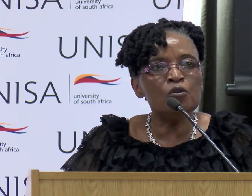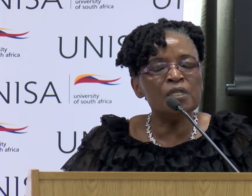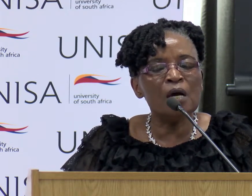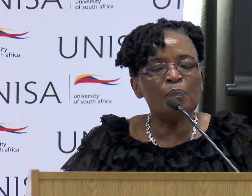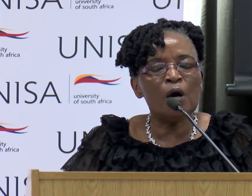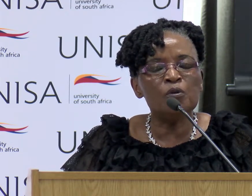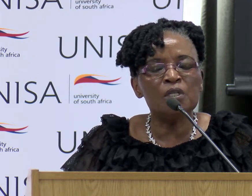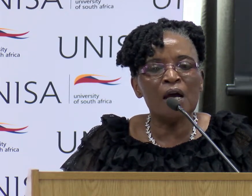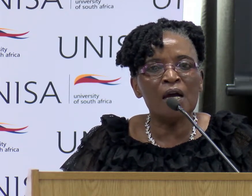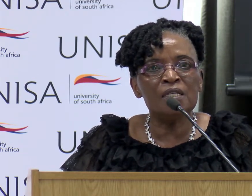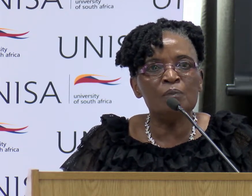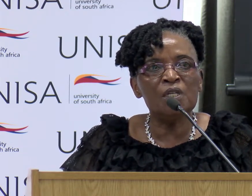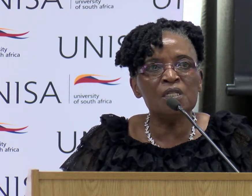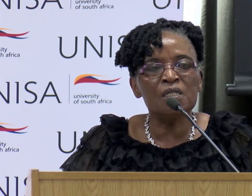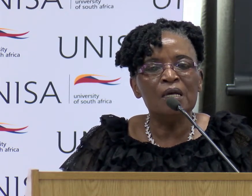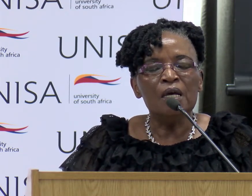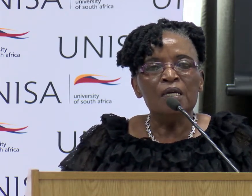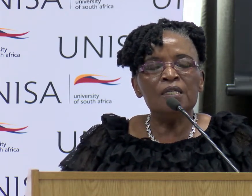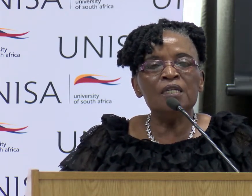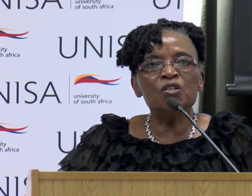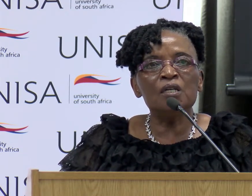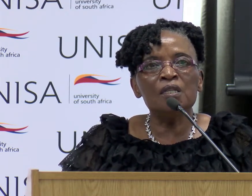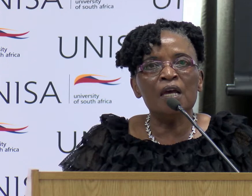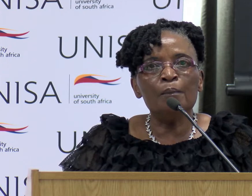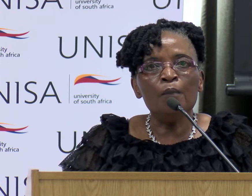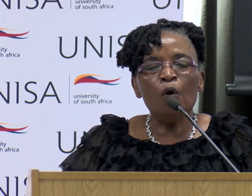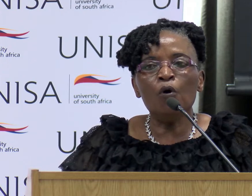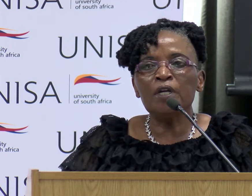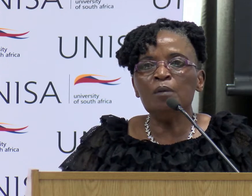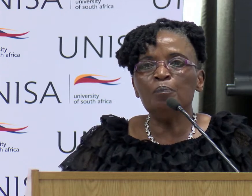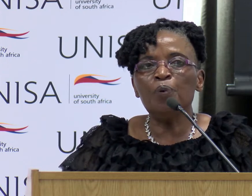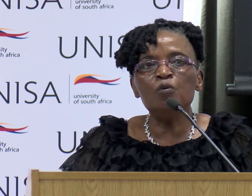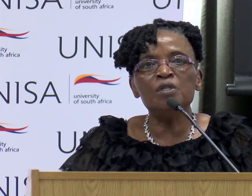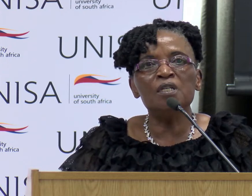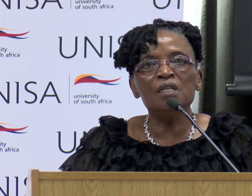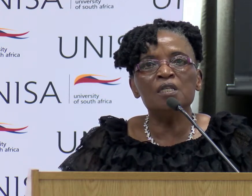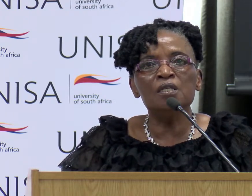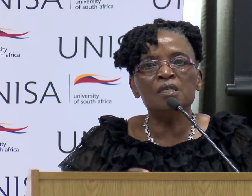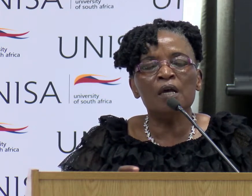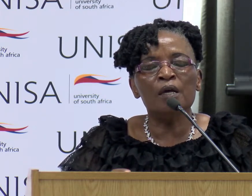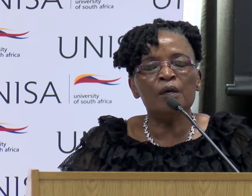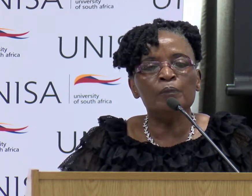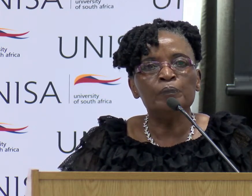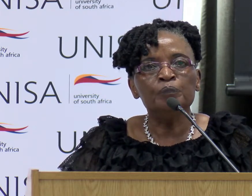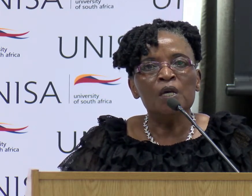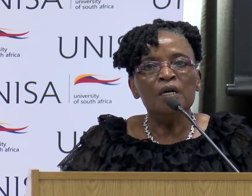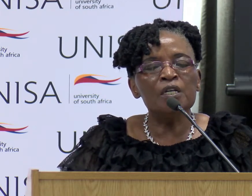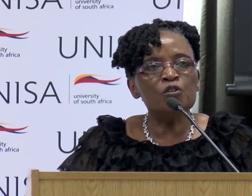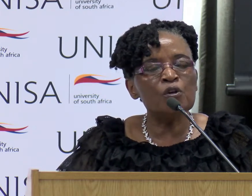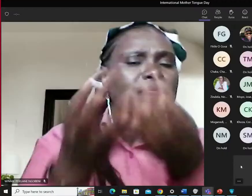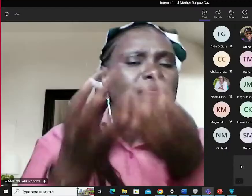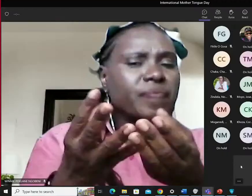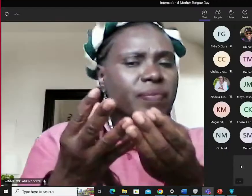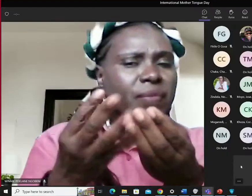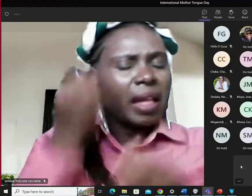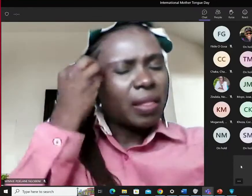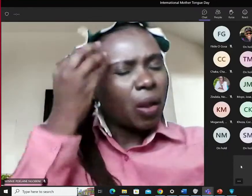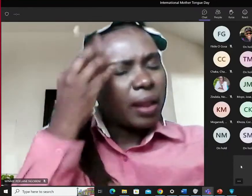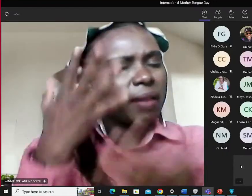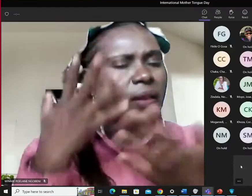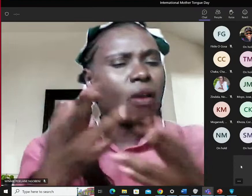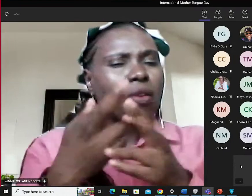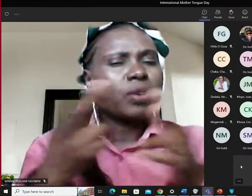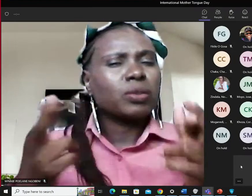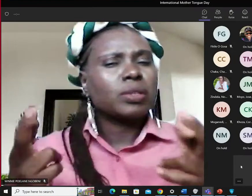because it's not about academics teaching them or imposing these resources,